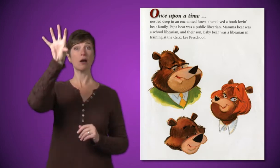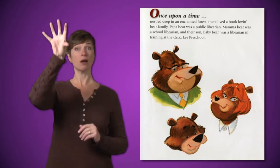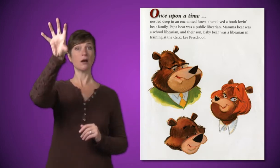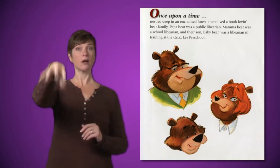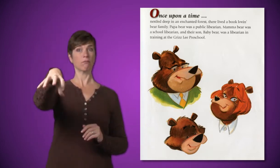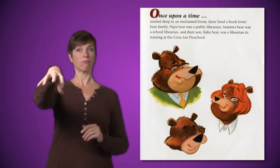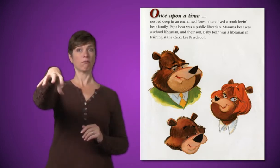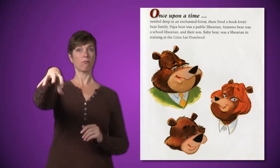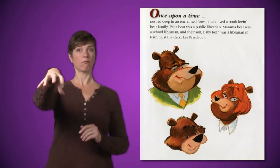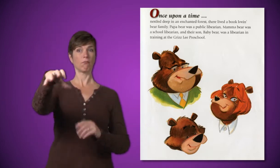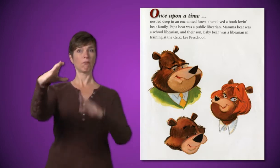Once upon a time,